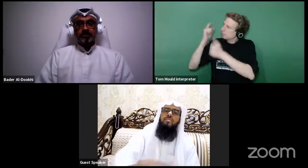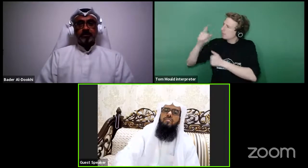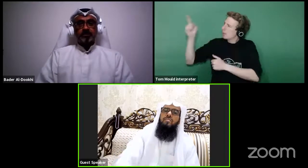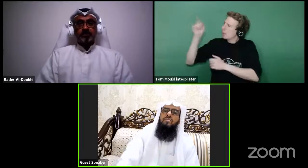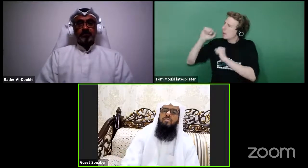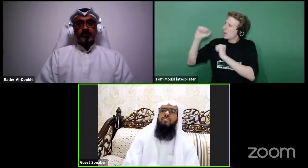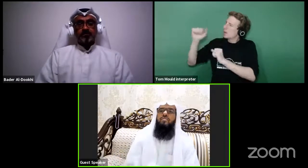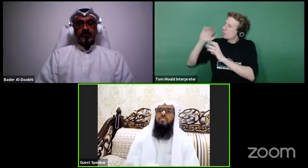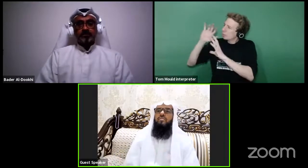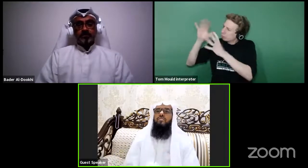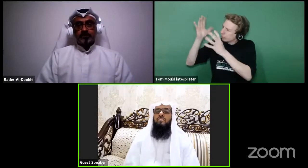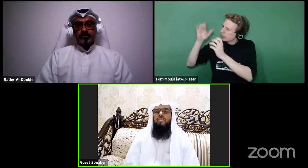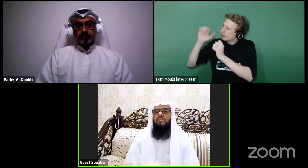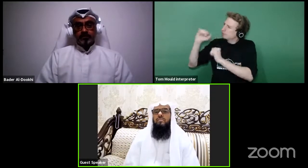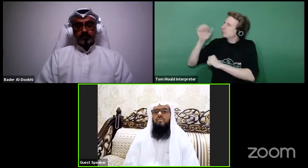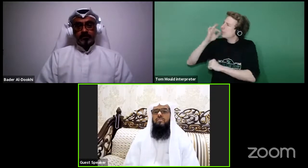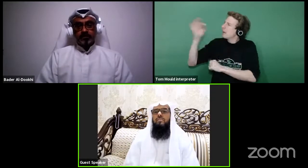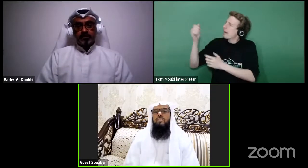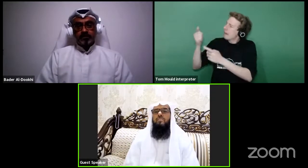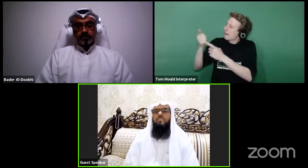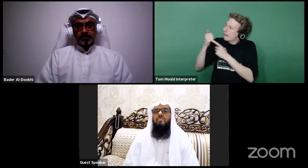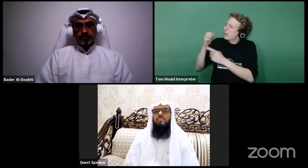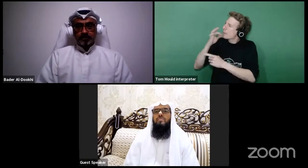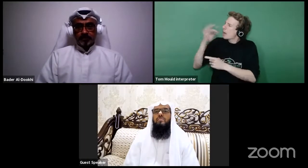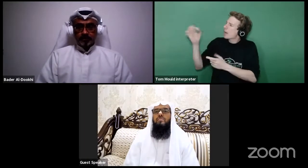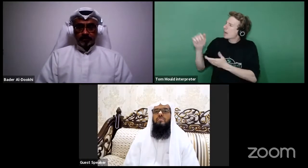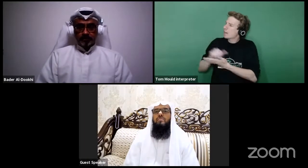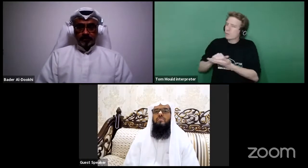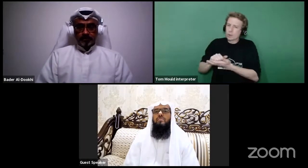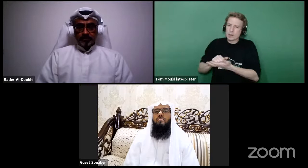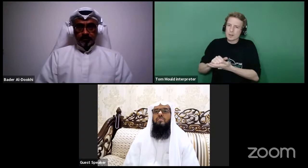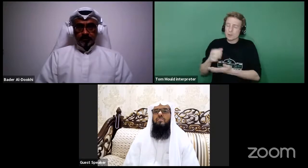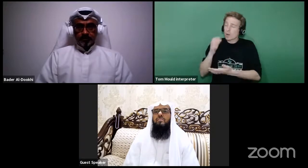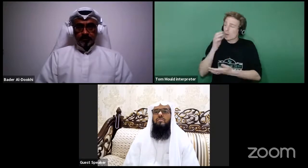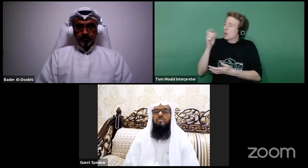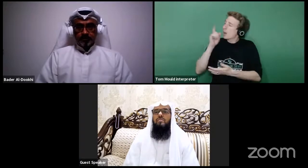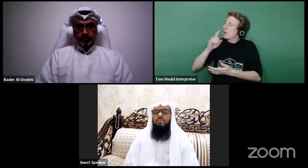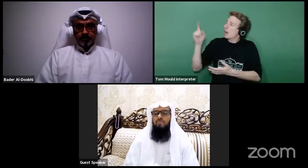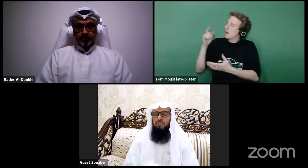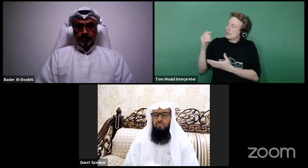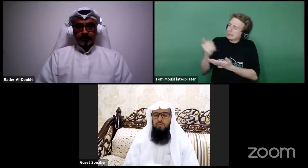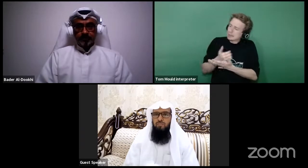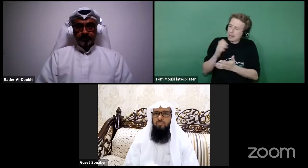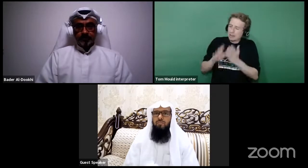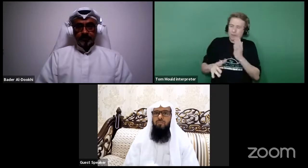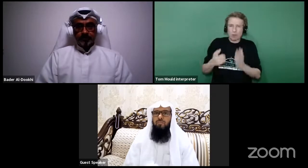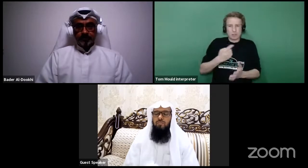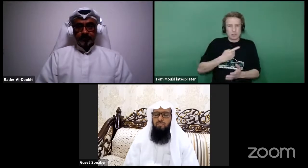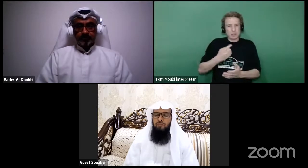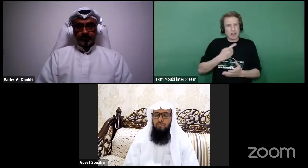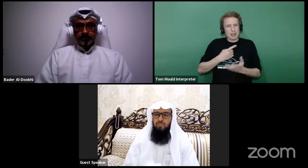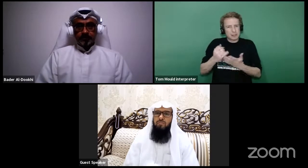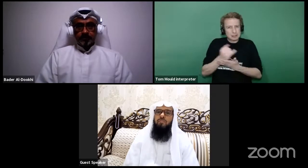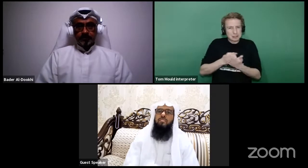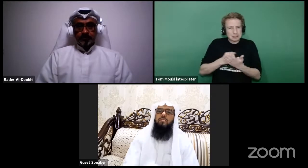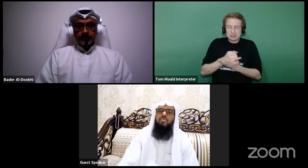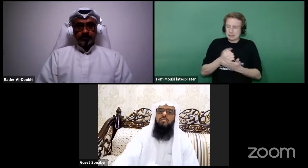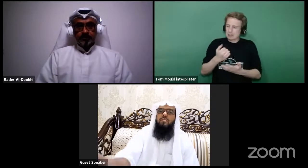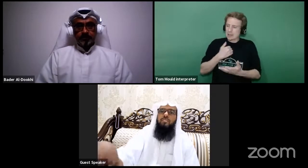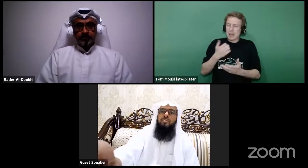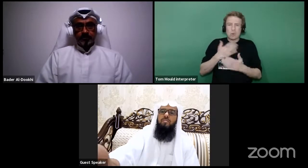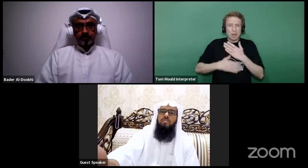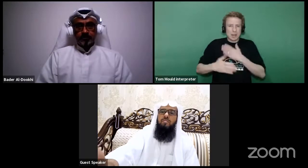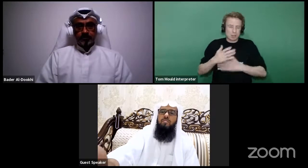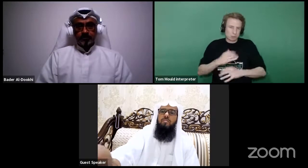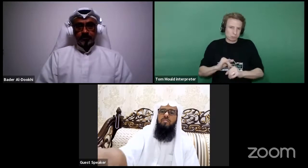forgiveness. We seek refuge with Allah from the evils of ourselves and the wickedness of our actions. Whomsoever Allah guides, there are none